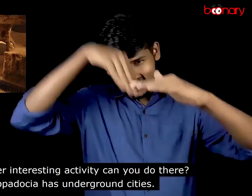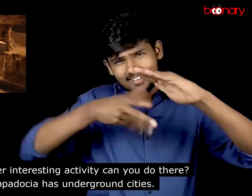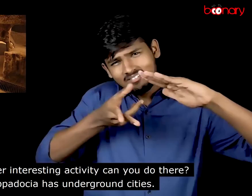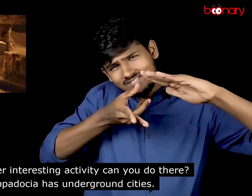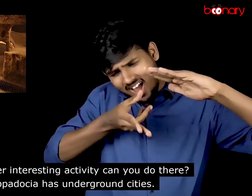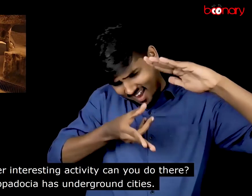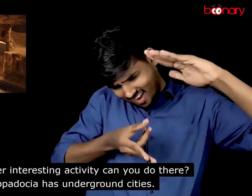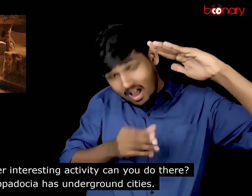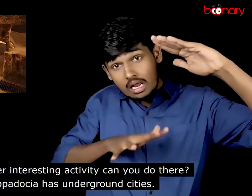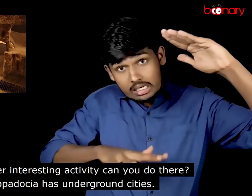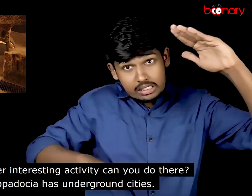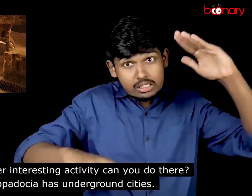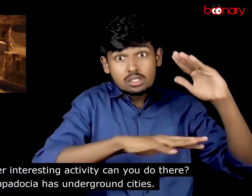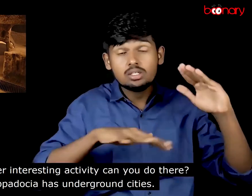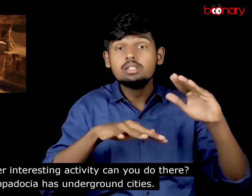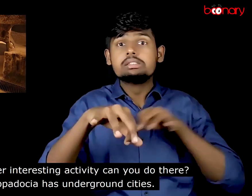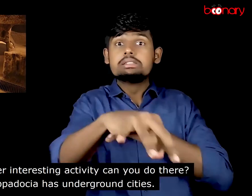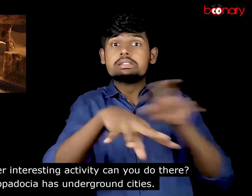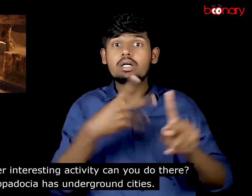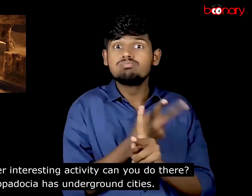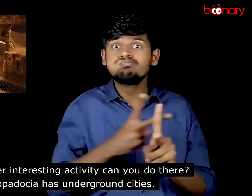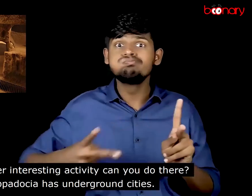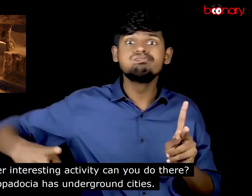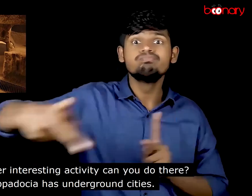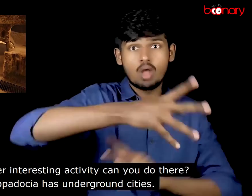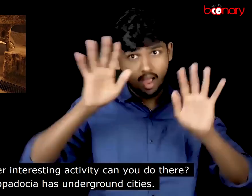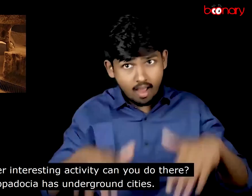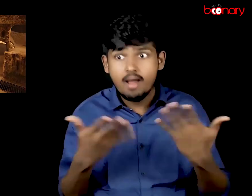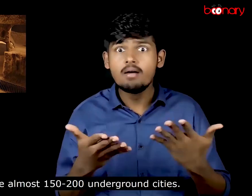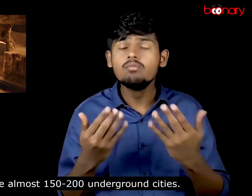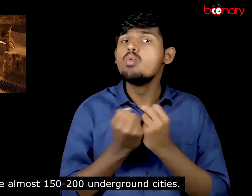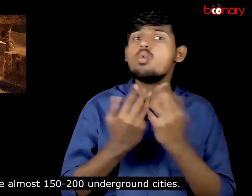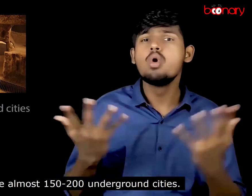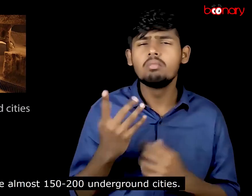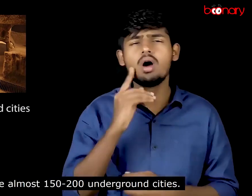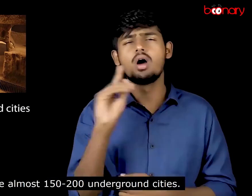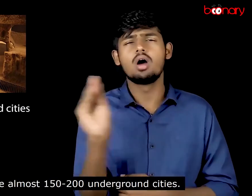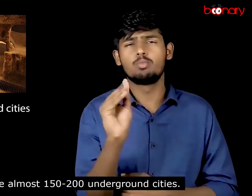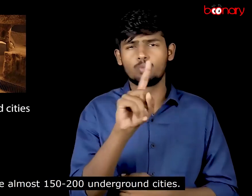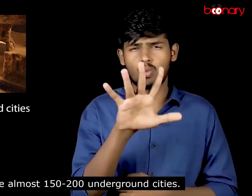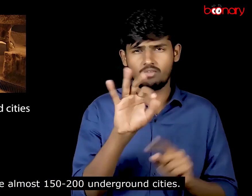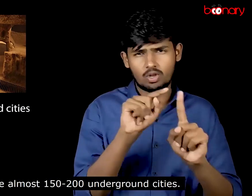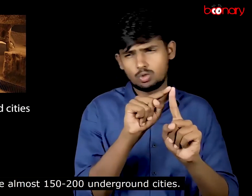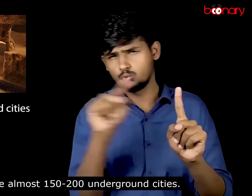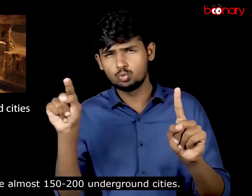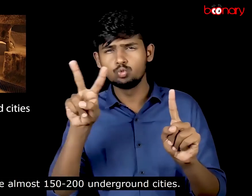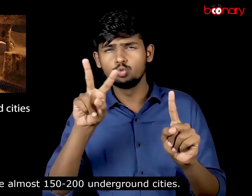interesting activities can you do there? Cappadocia has underground cities. There are almost 150 to 200